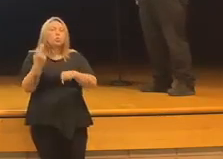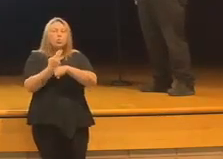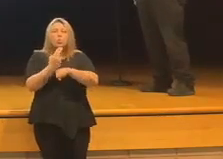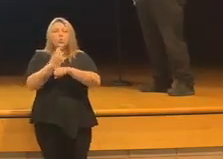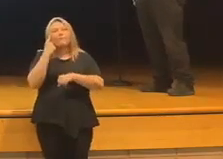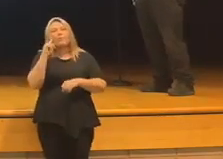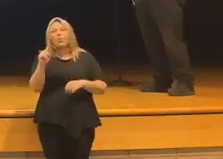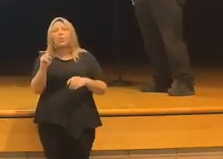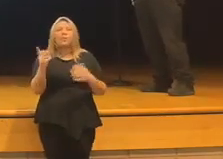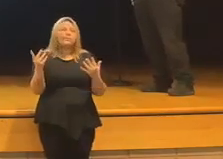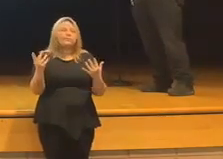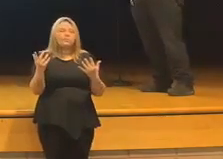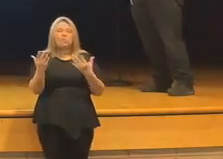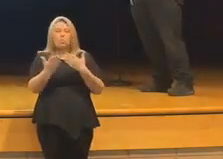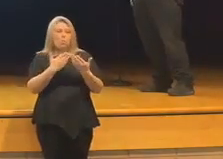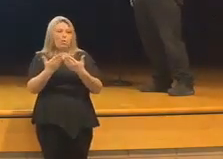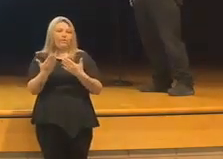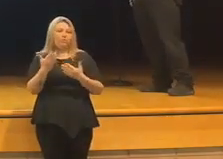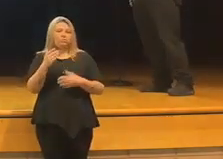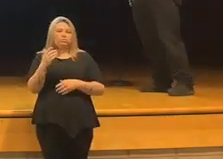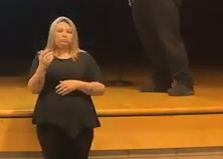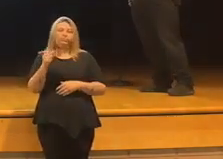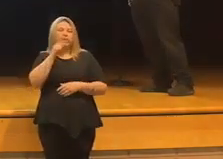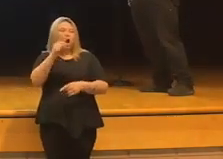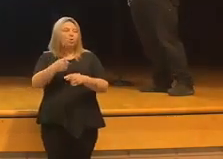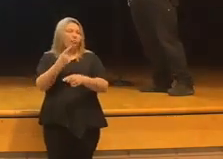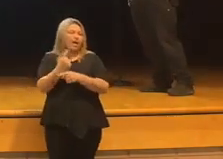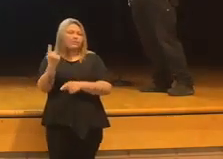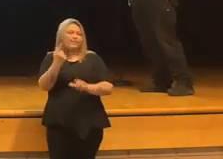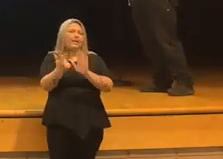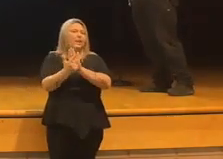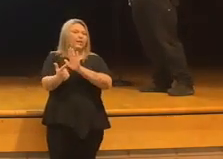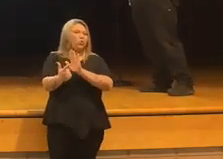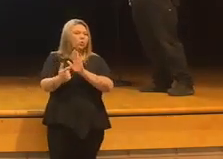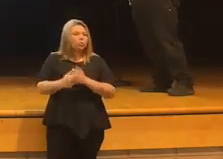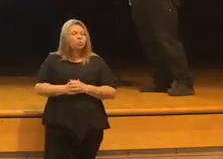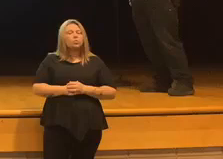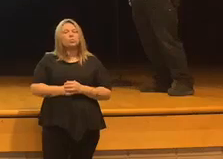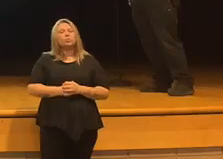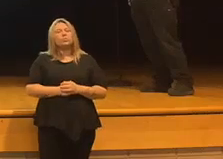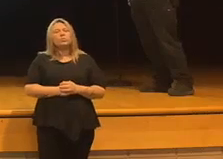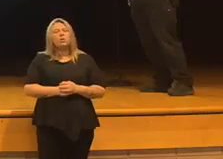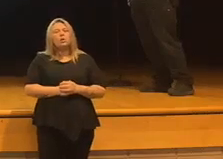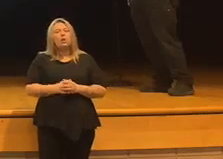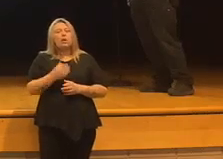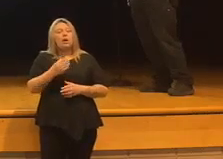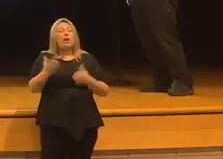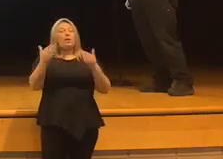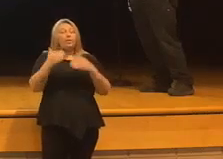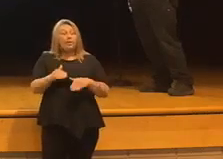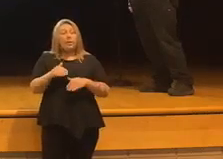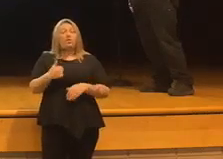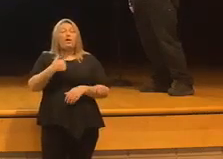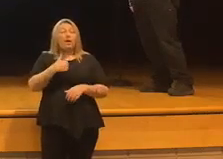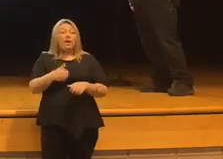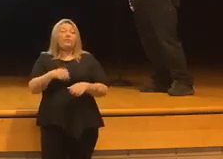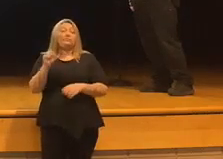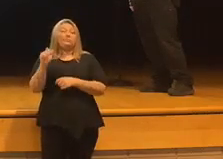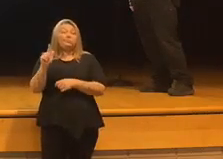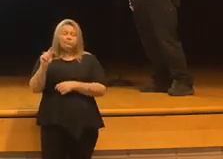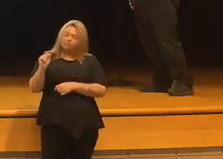whatever, something that's not right, something that's illegal. Then you have stalking. Stalking is when